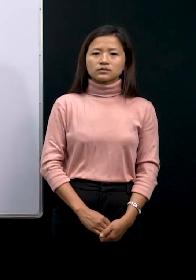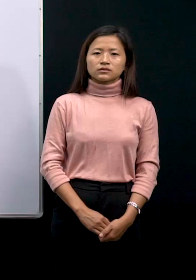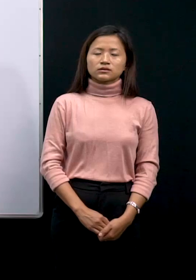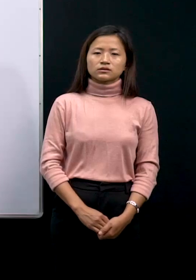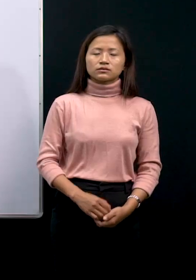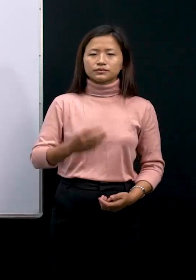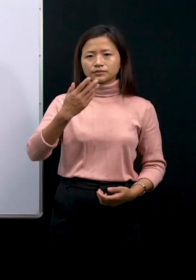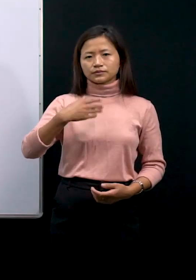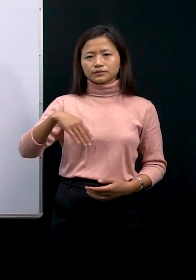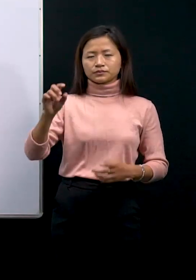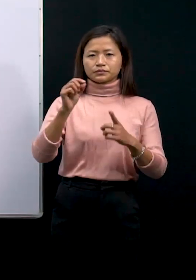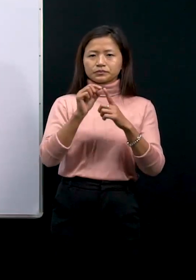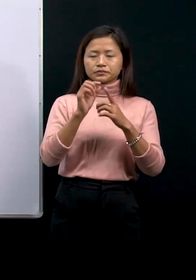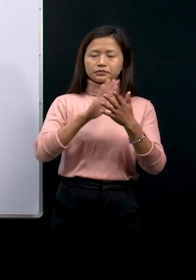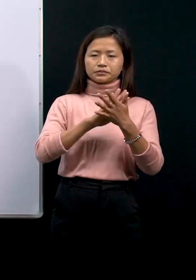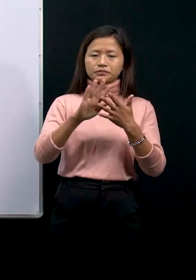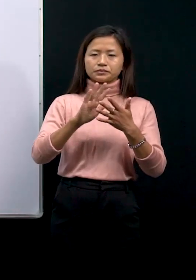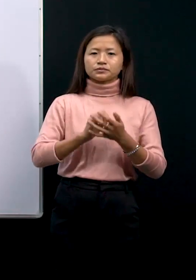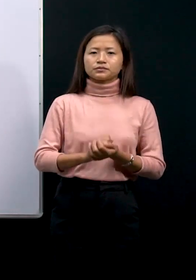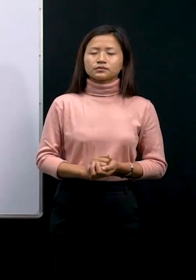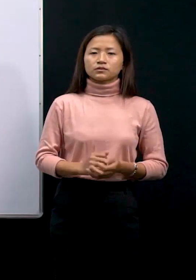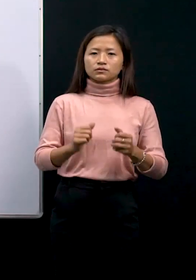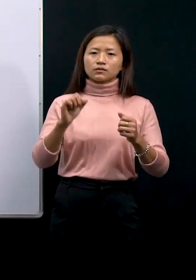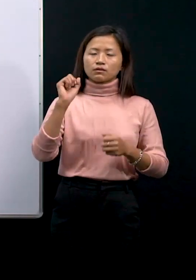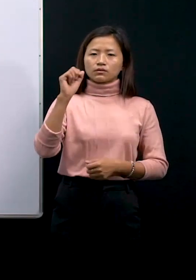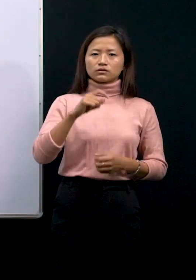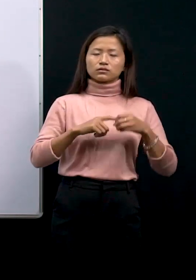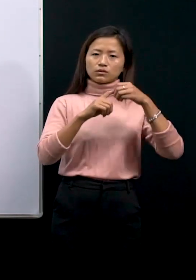we are going to prove, this is question number 8, okay?